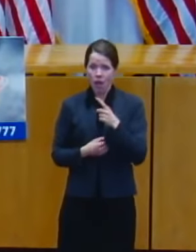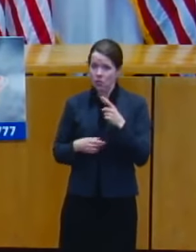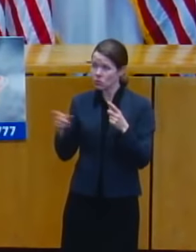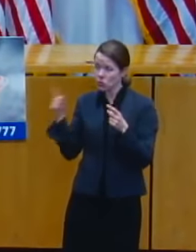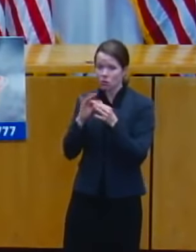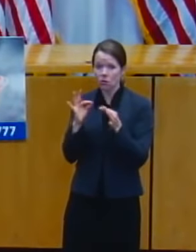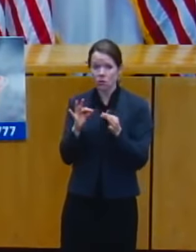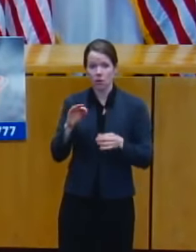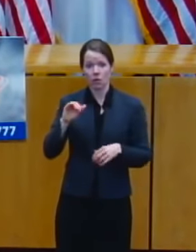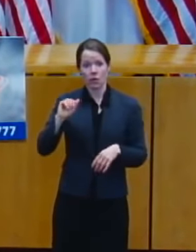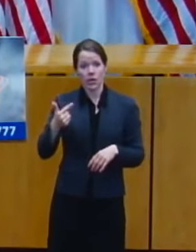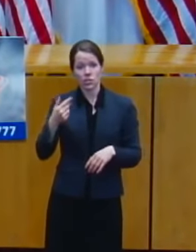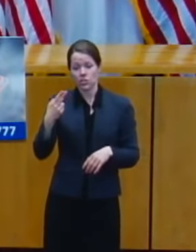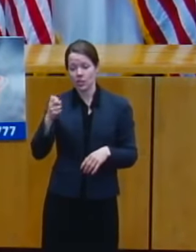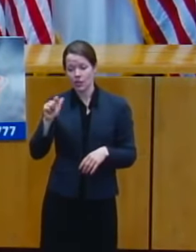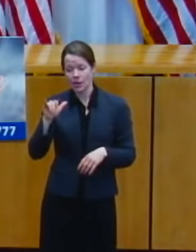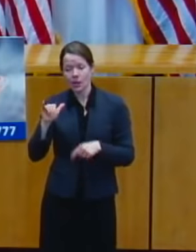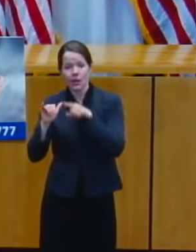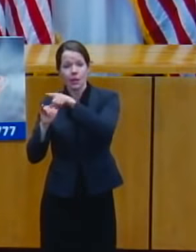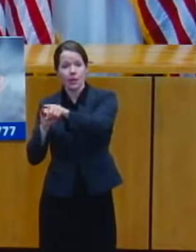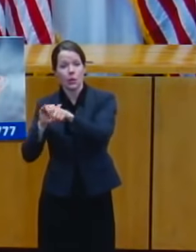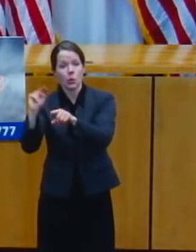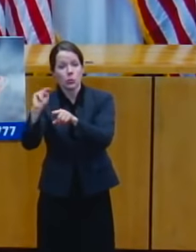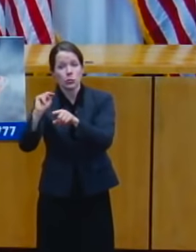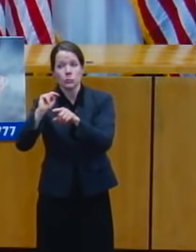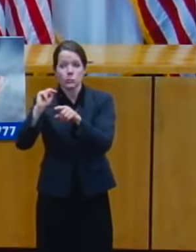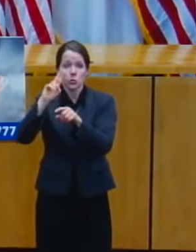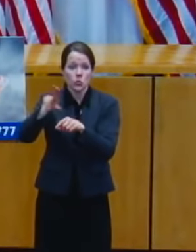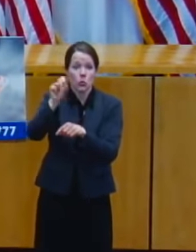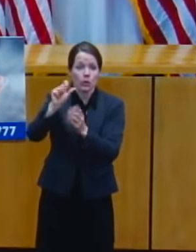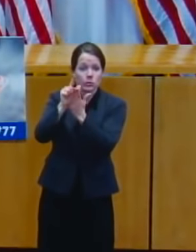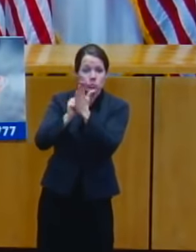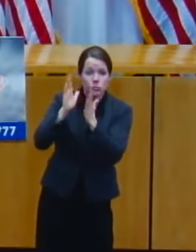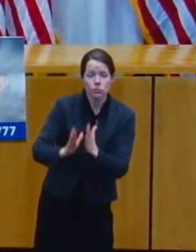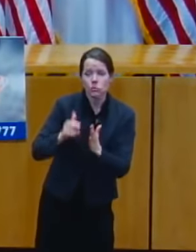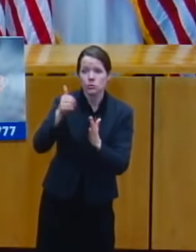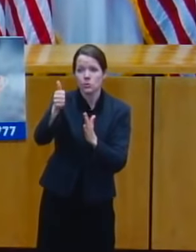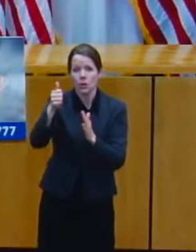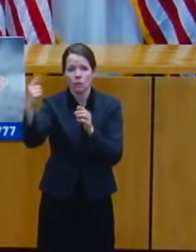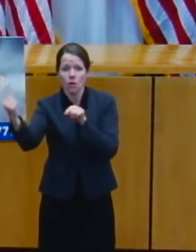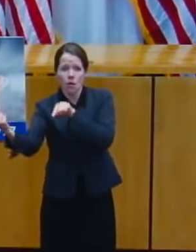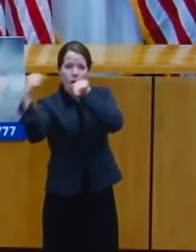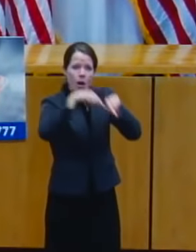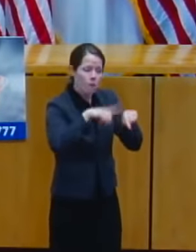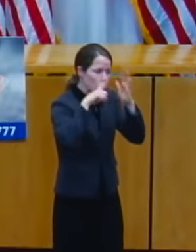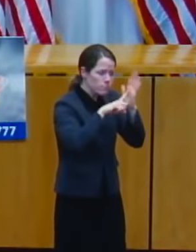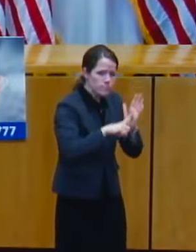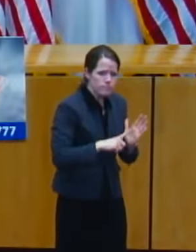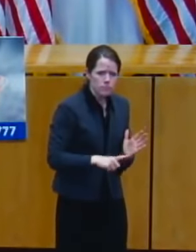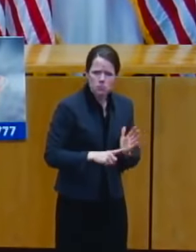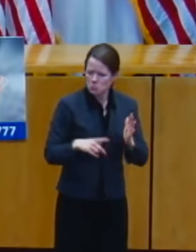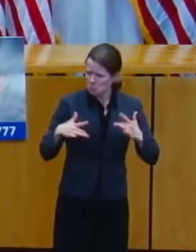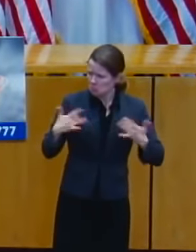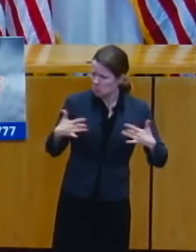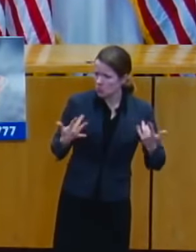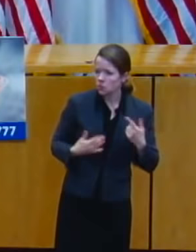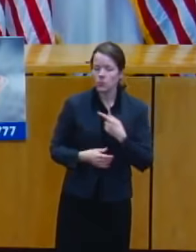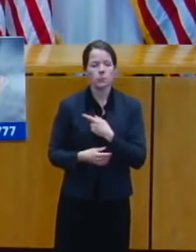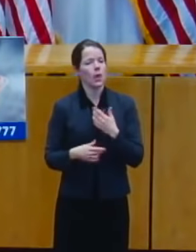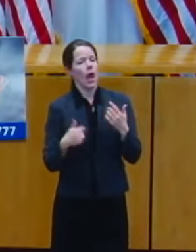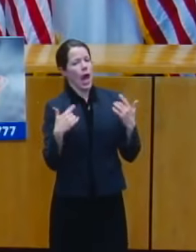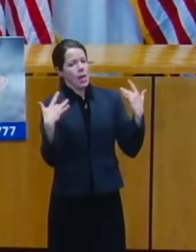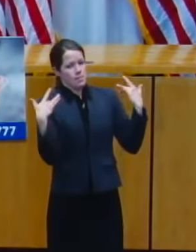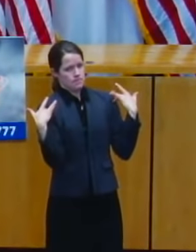that investigation? I'm a big believer in letting investigations investigate. I've had 2 conversations with